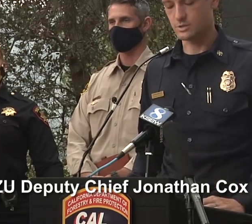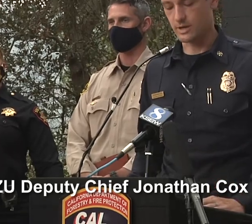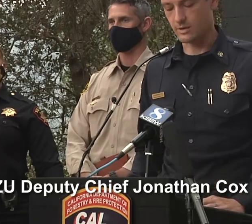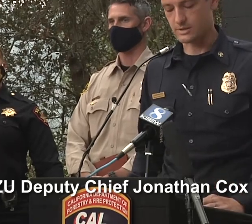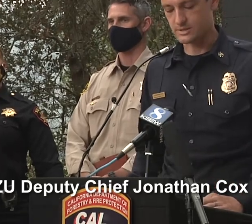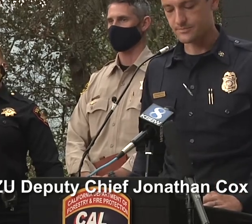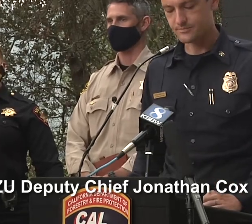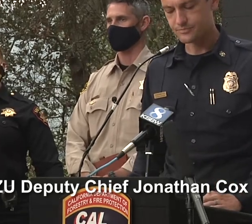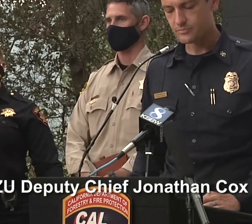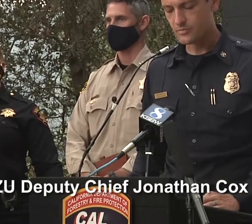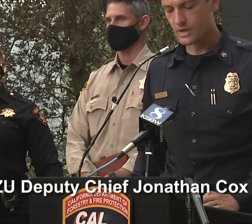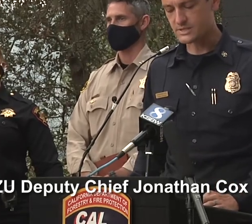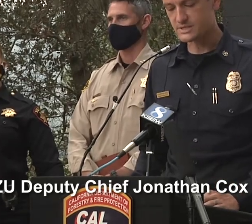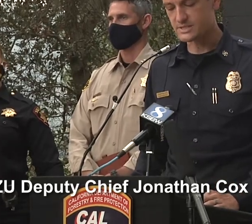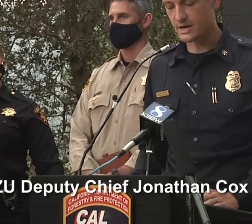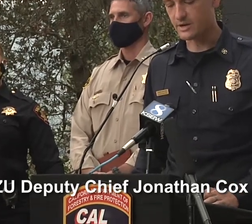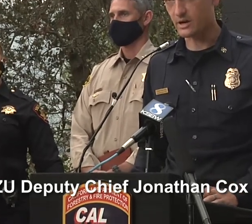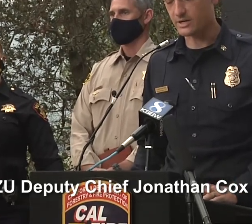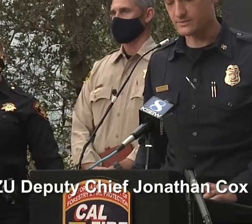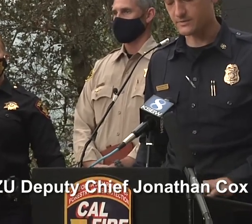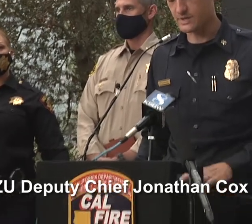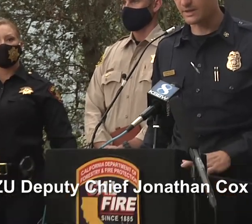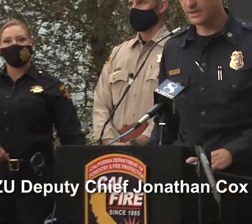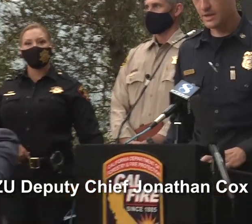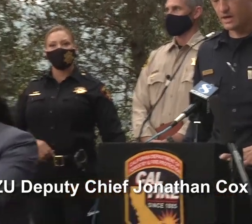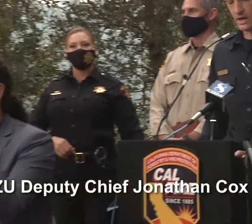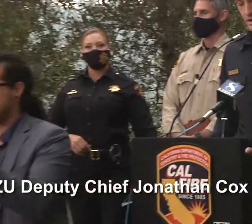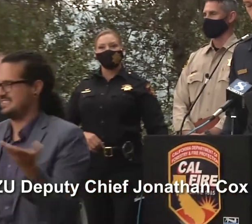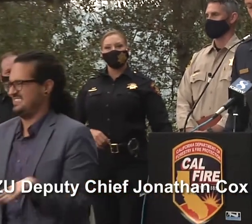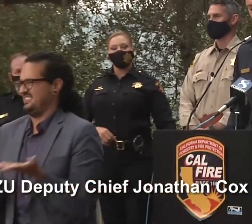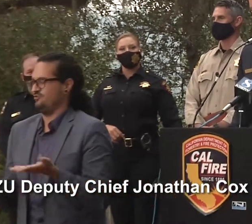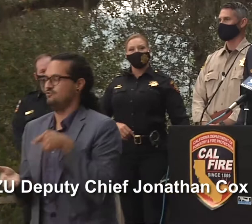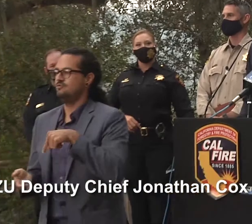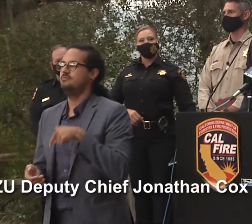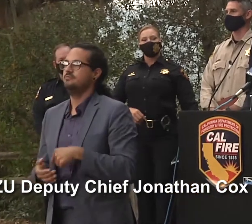mic cases are in the car. Right, but we can increase the volume.